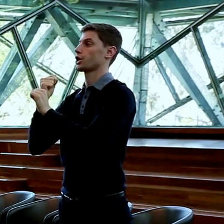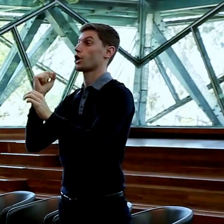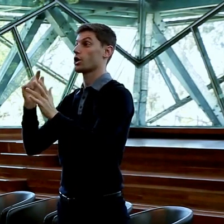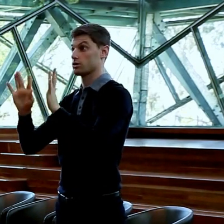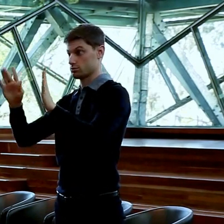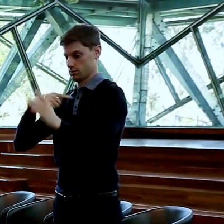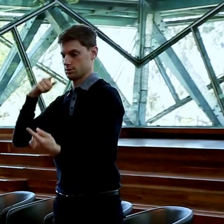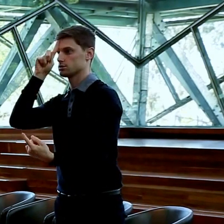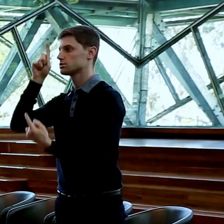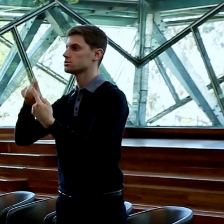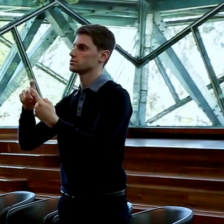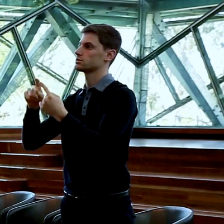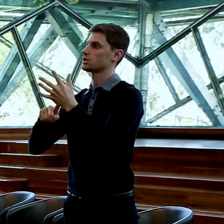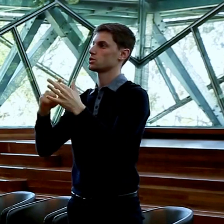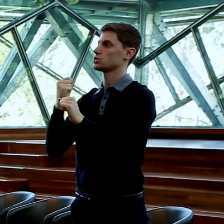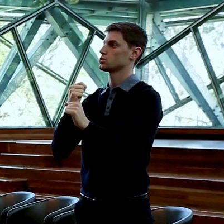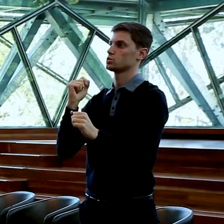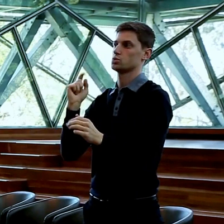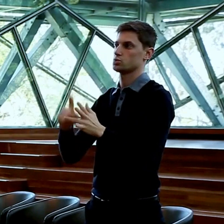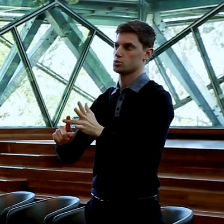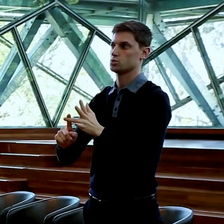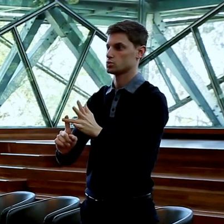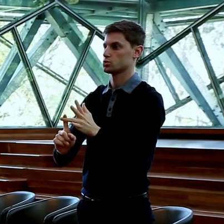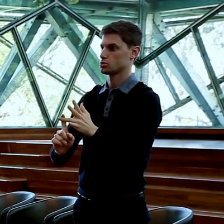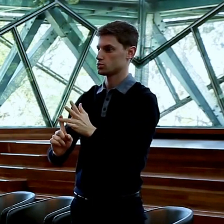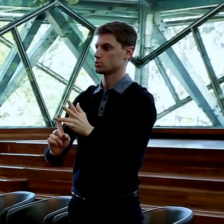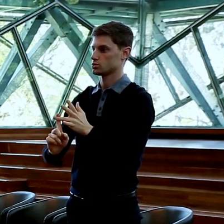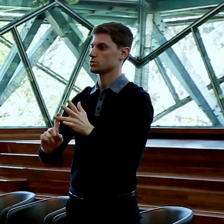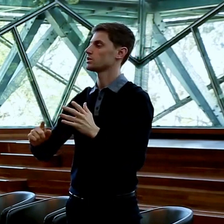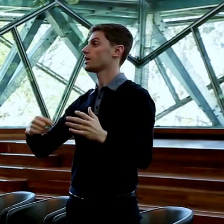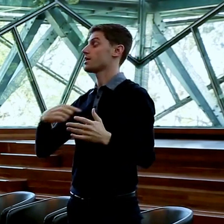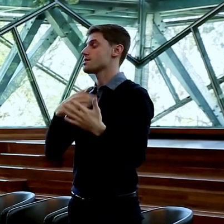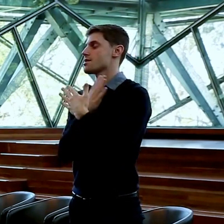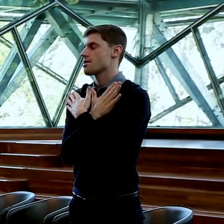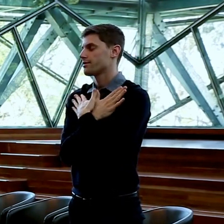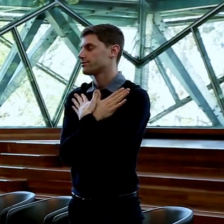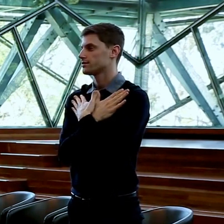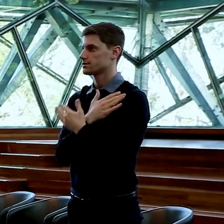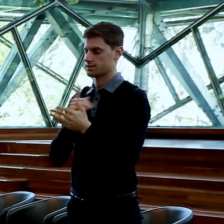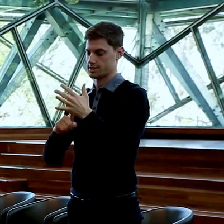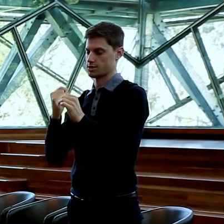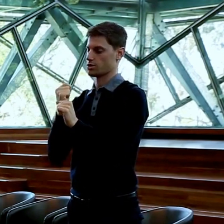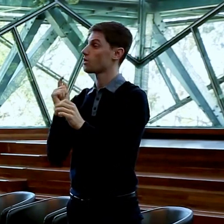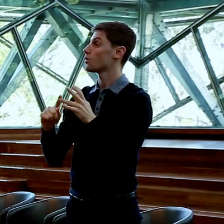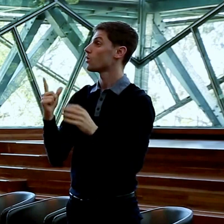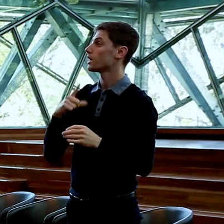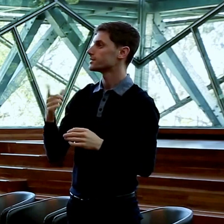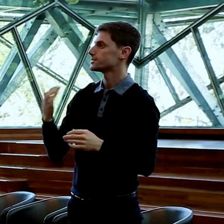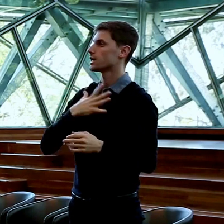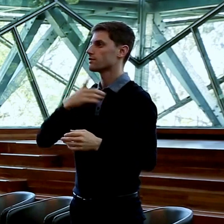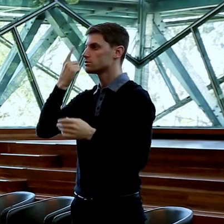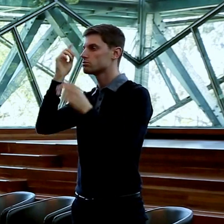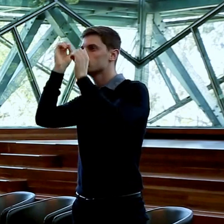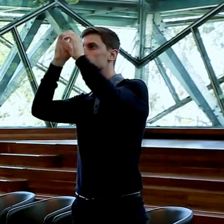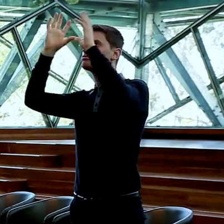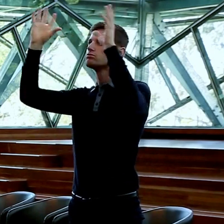Lego. Everything about it was amazing. It allowed me to create, it allowed me to do